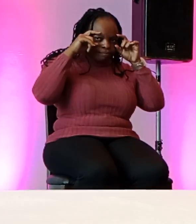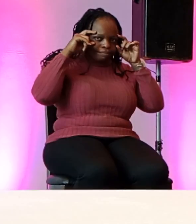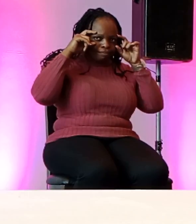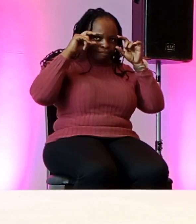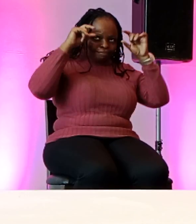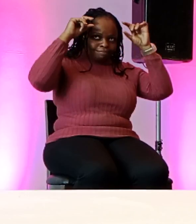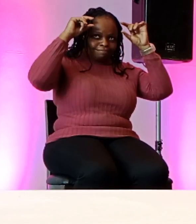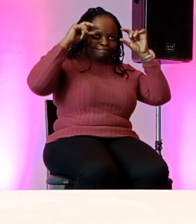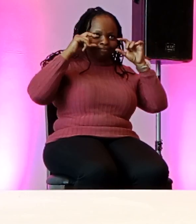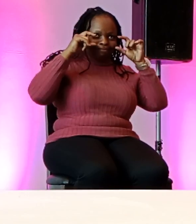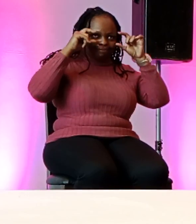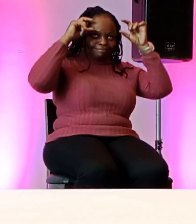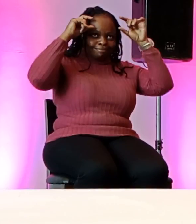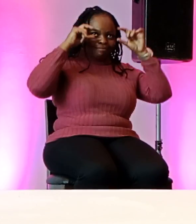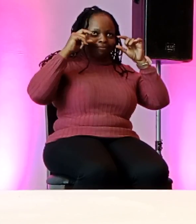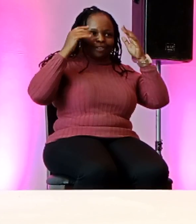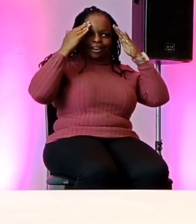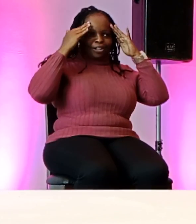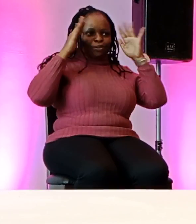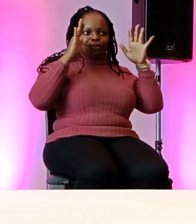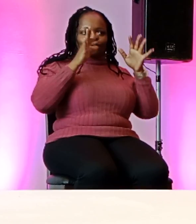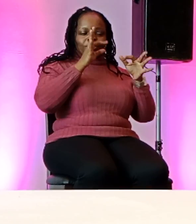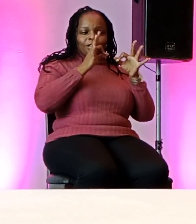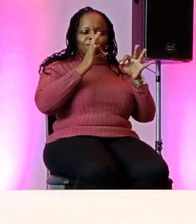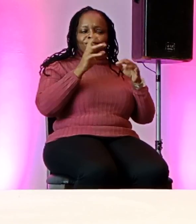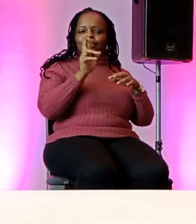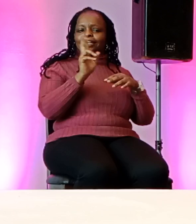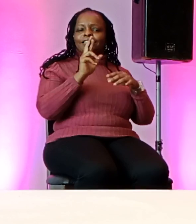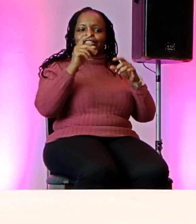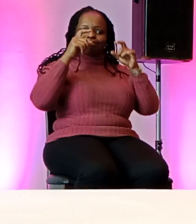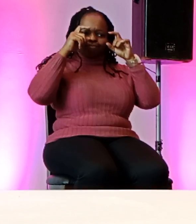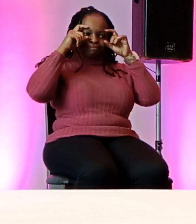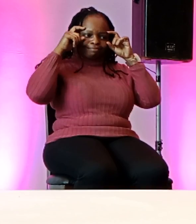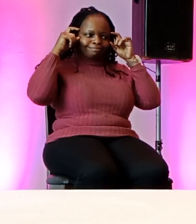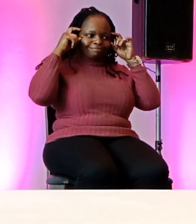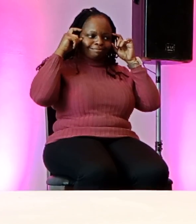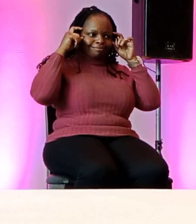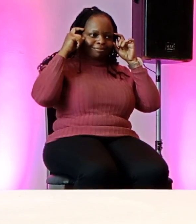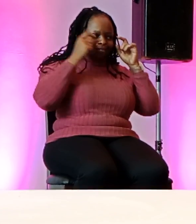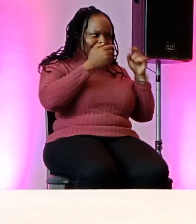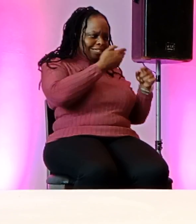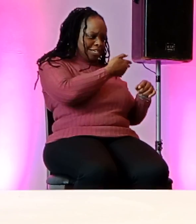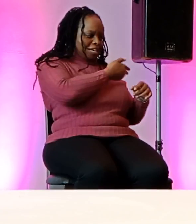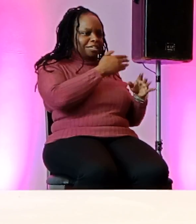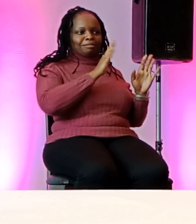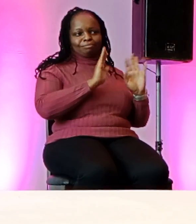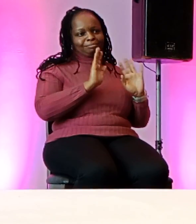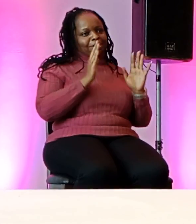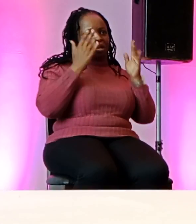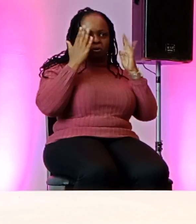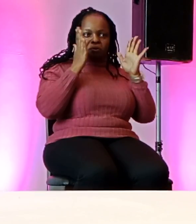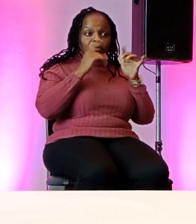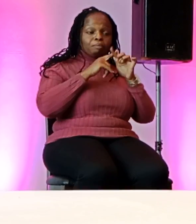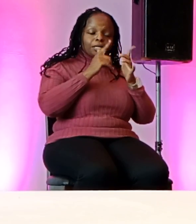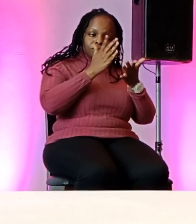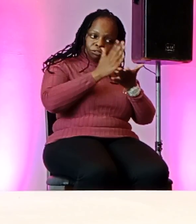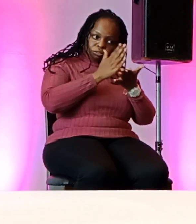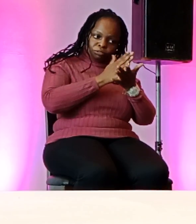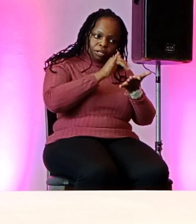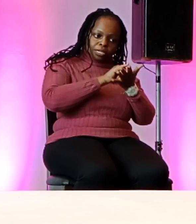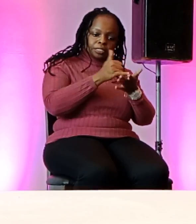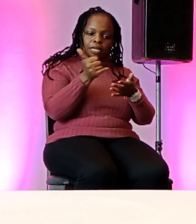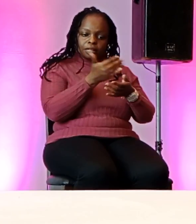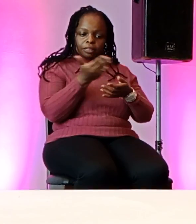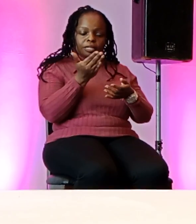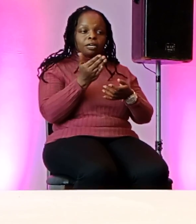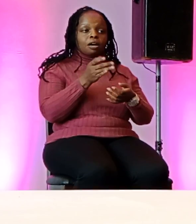back and bringing them up because I don't know if I'm ready to wear my glasses on stage yet. But yeah, that's another thing that we